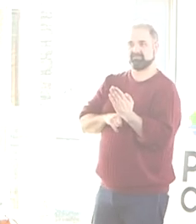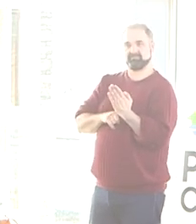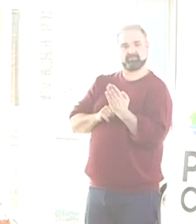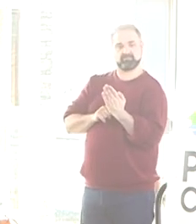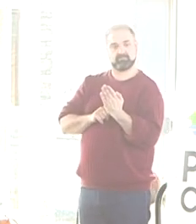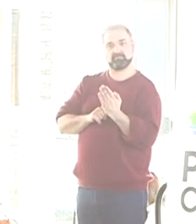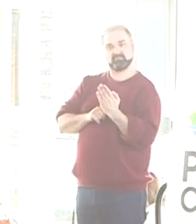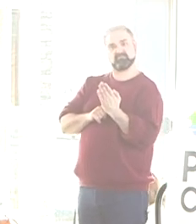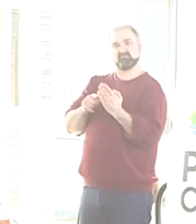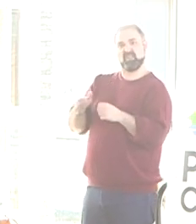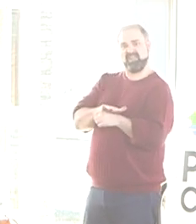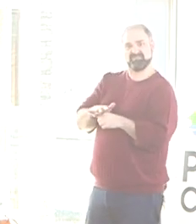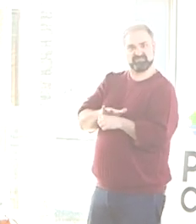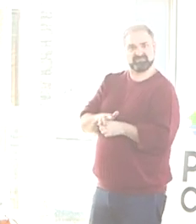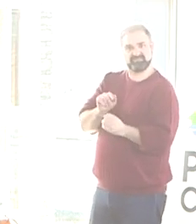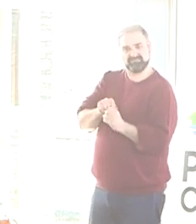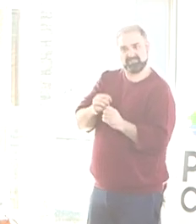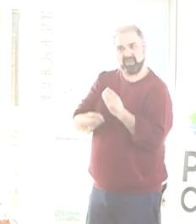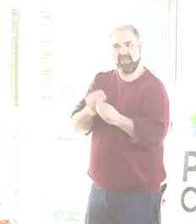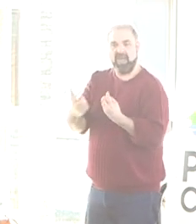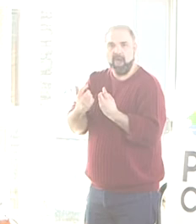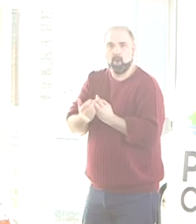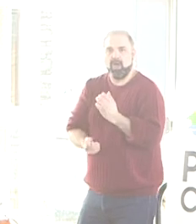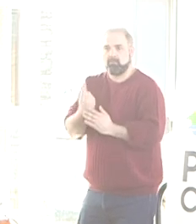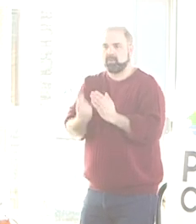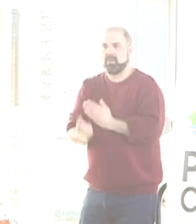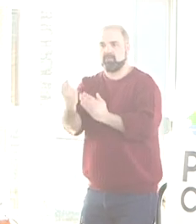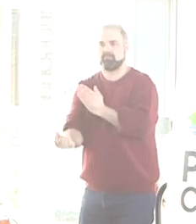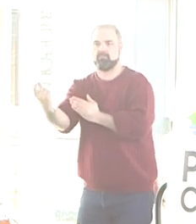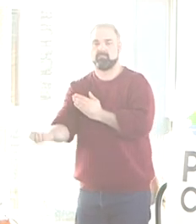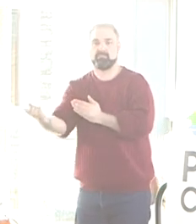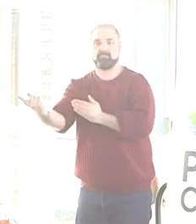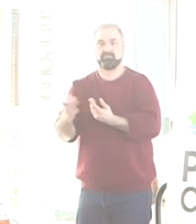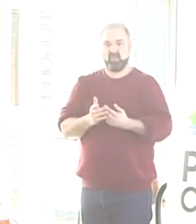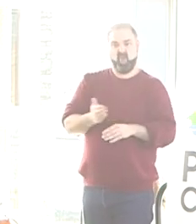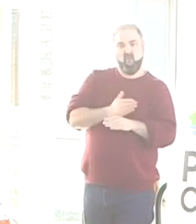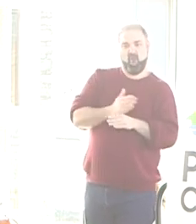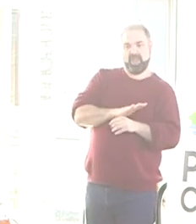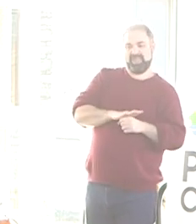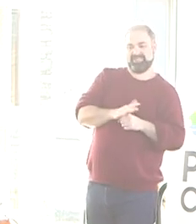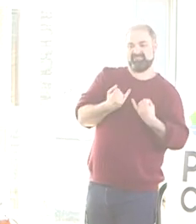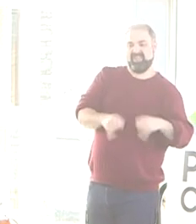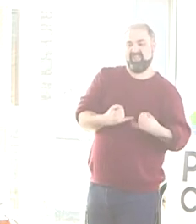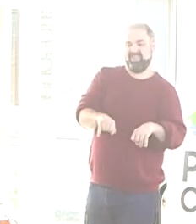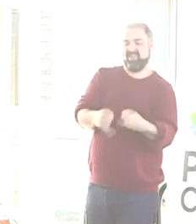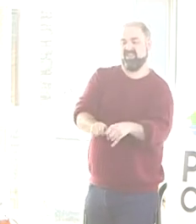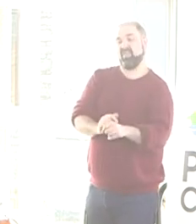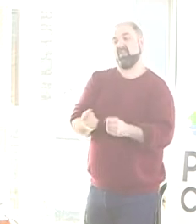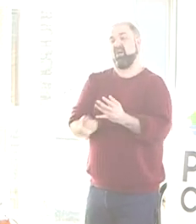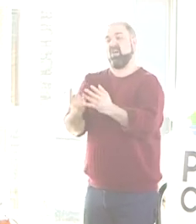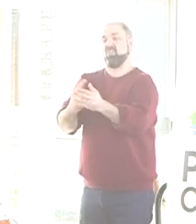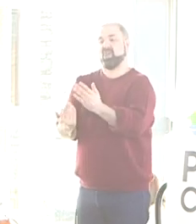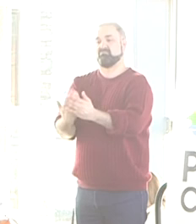way that these cases happen. There are early cases that go to the court and fail. Yeah. Then there are subsequent